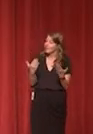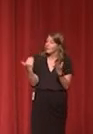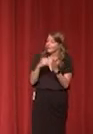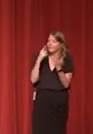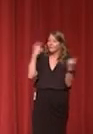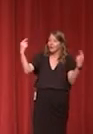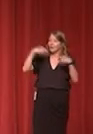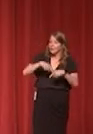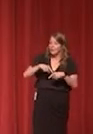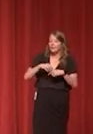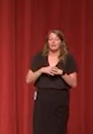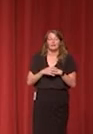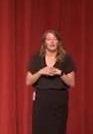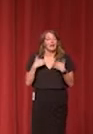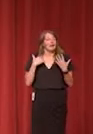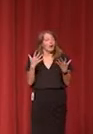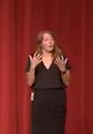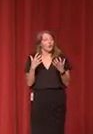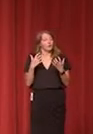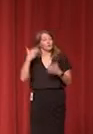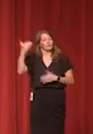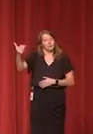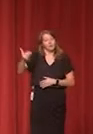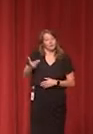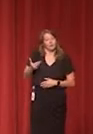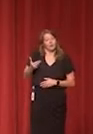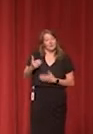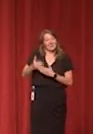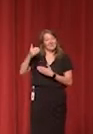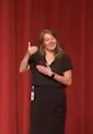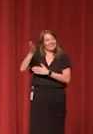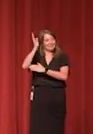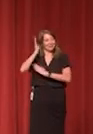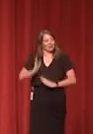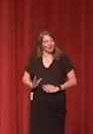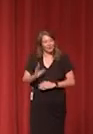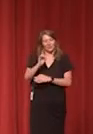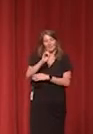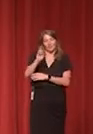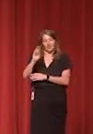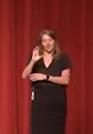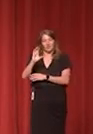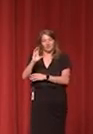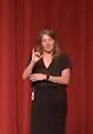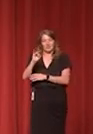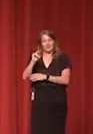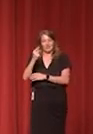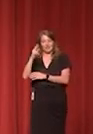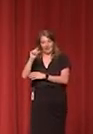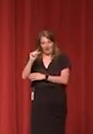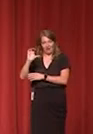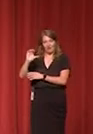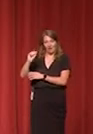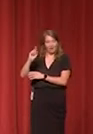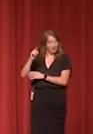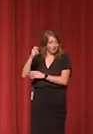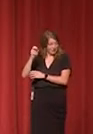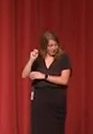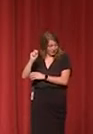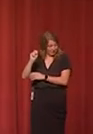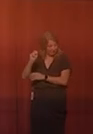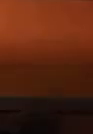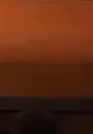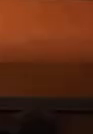here. And I want to introduce the next speaker, Dr. Cynthia Carlson, who will introduce the area